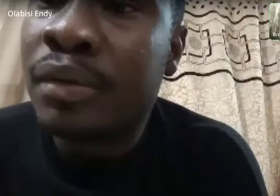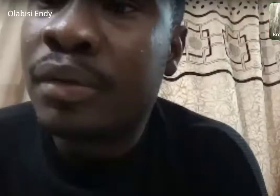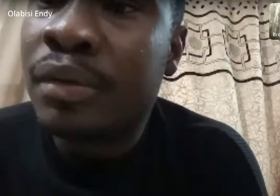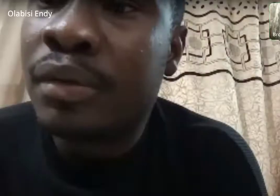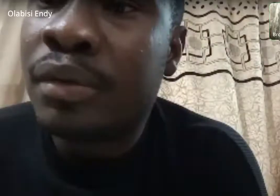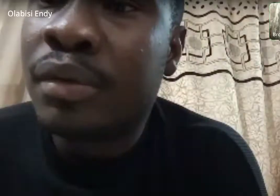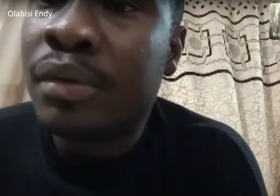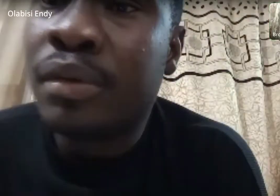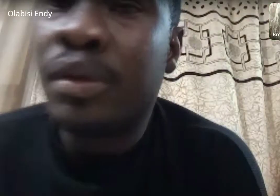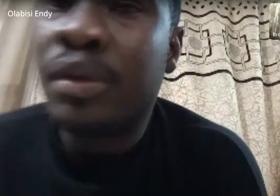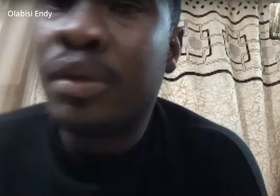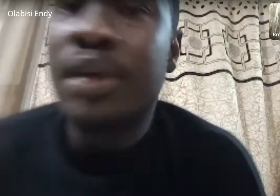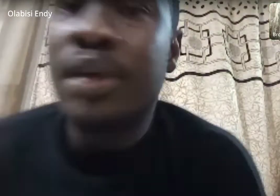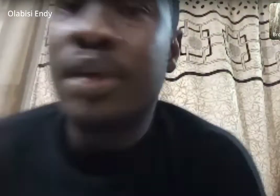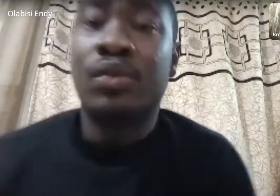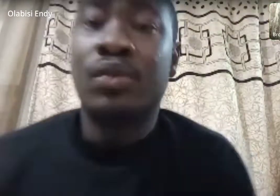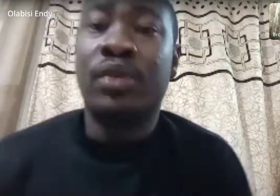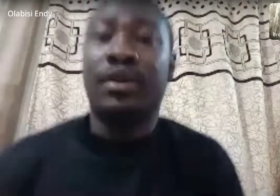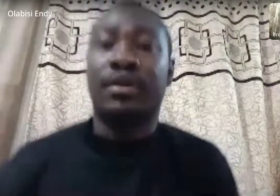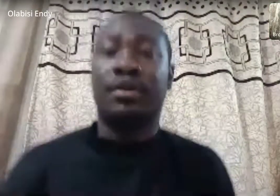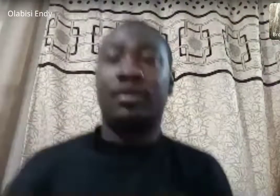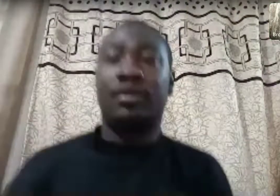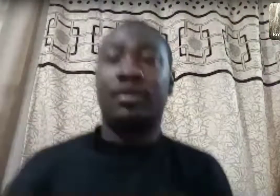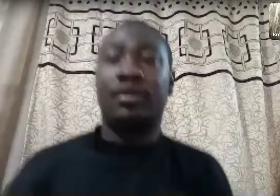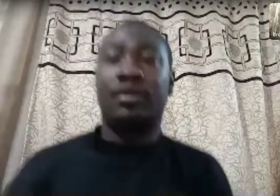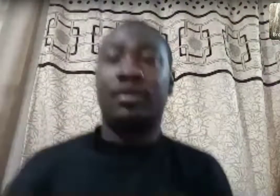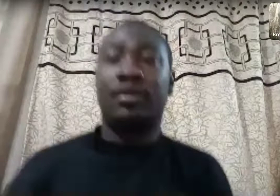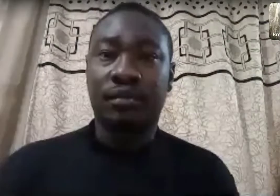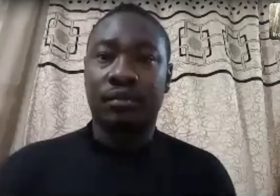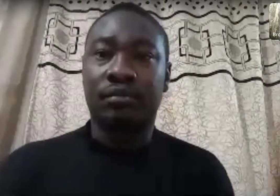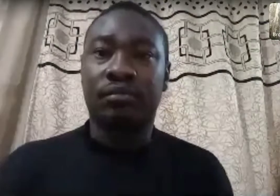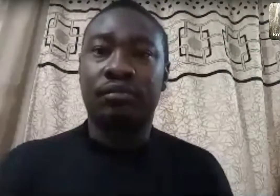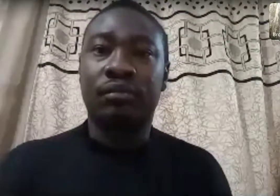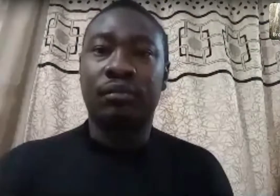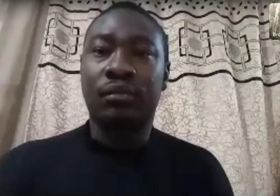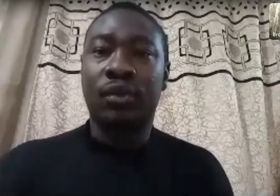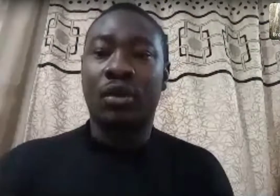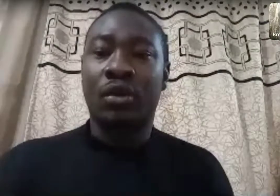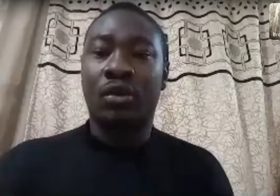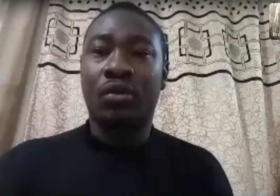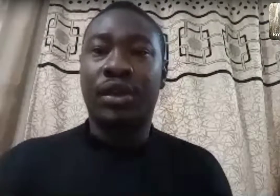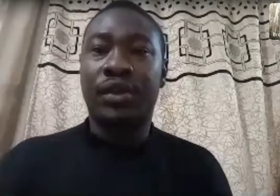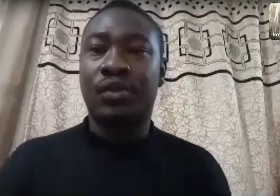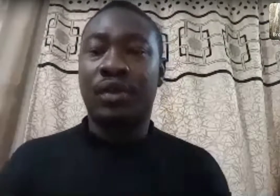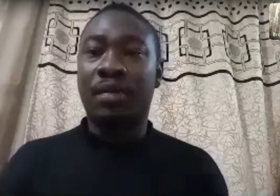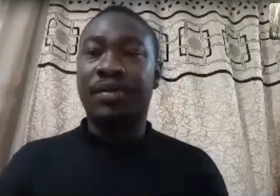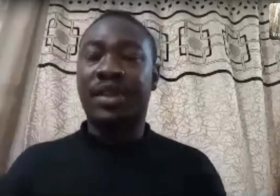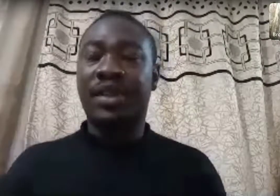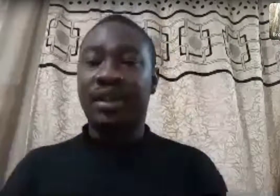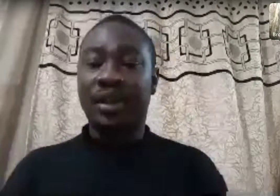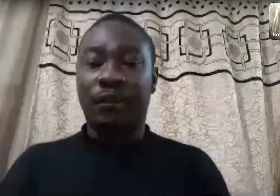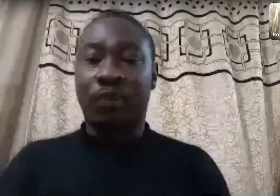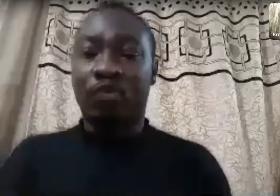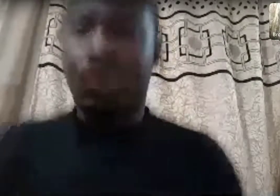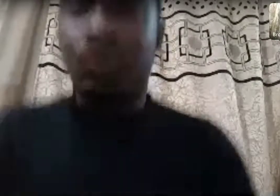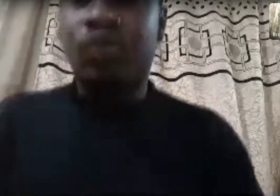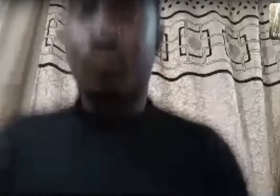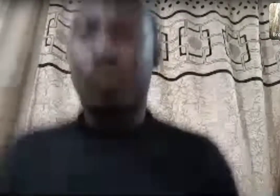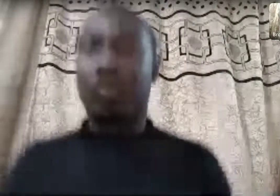That's a good idea. That's a good Okay, idea. great. Mhm. Okay, so I'm standing in for Uju